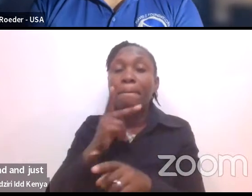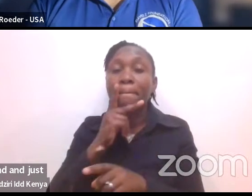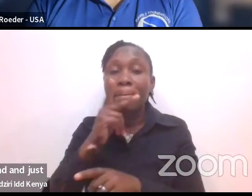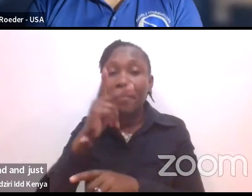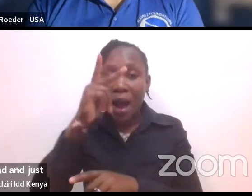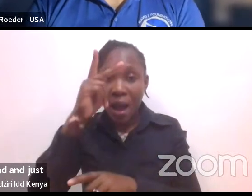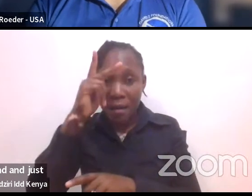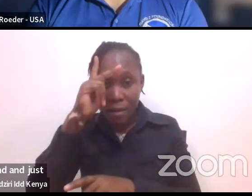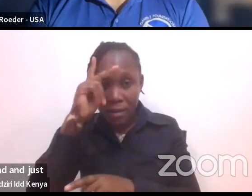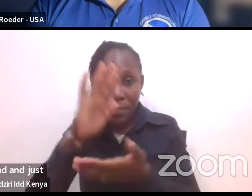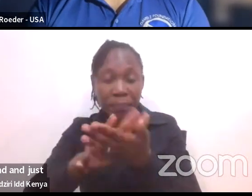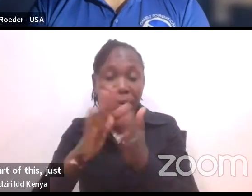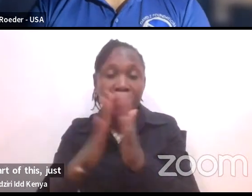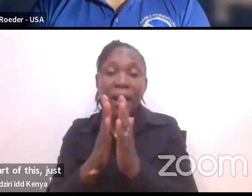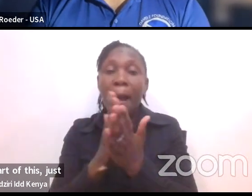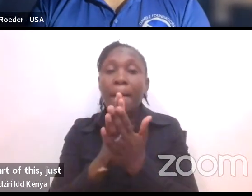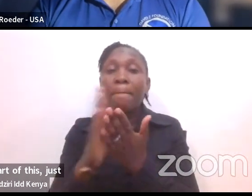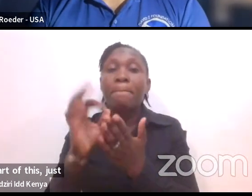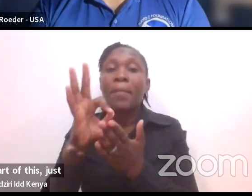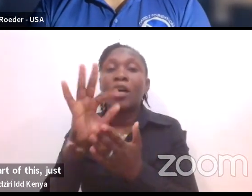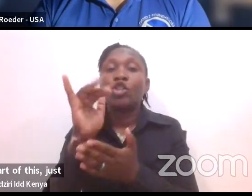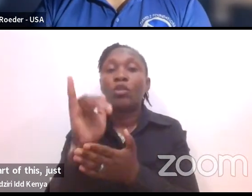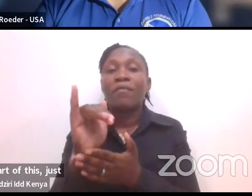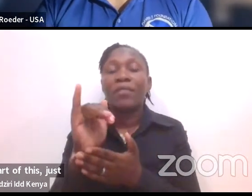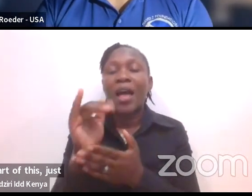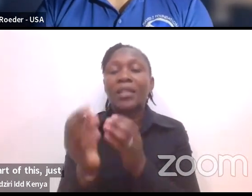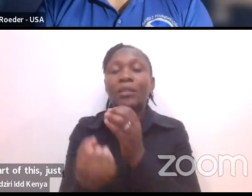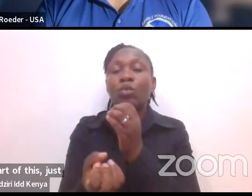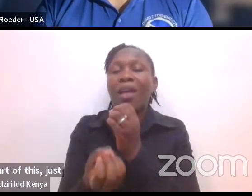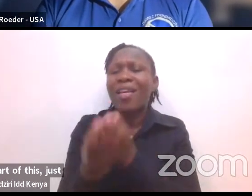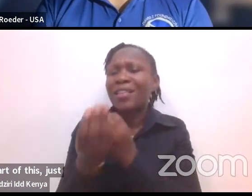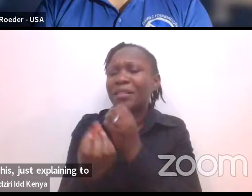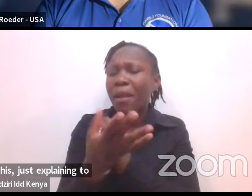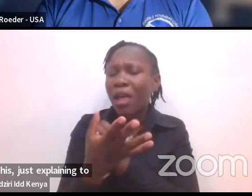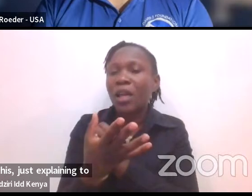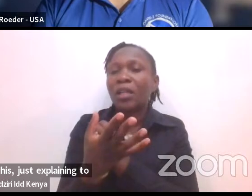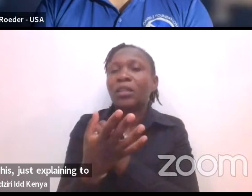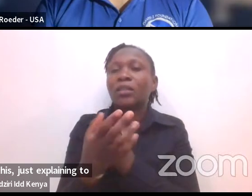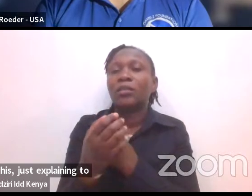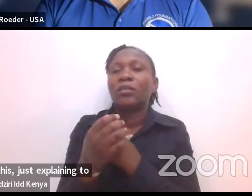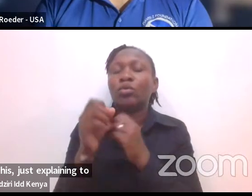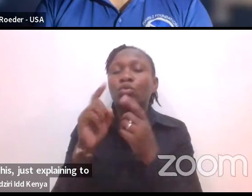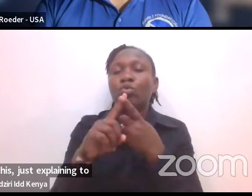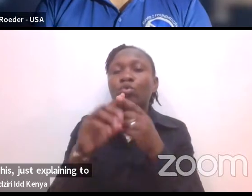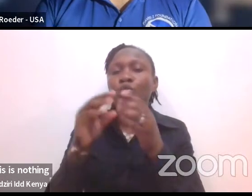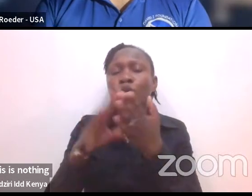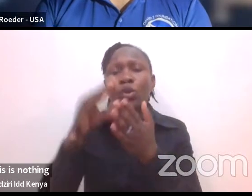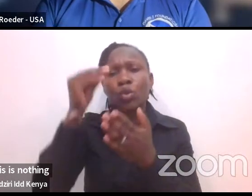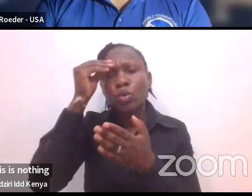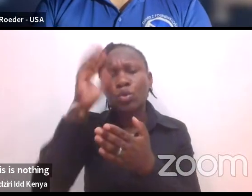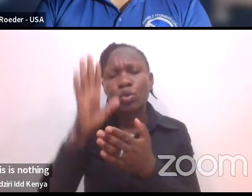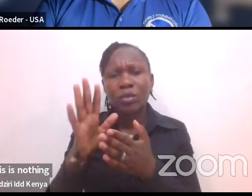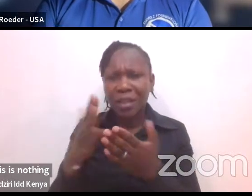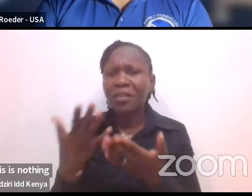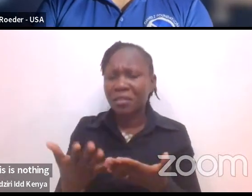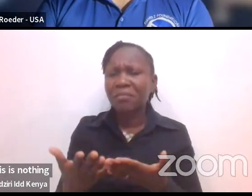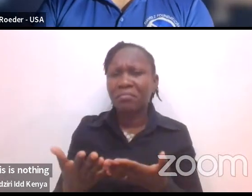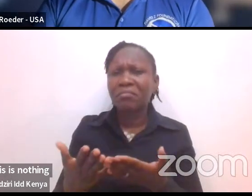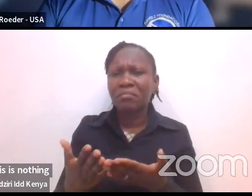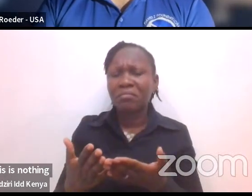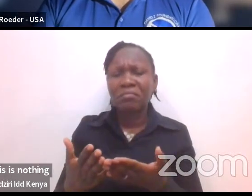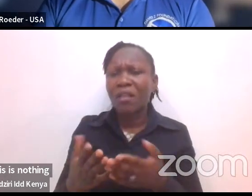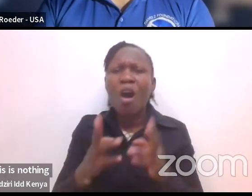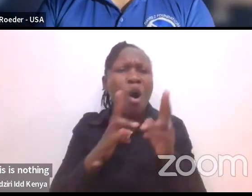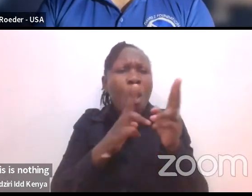just explaining to the students that this is nothing to be ashamed of. This is